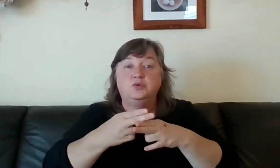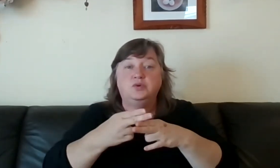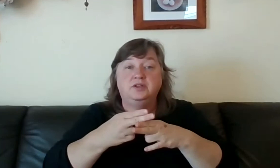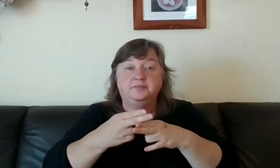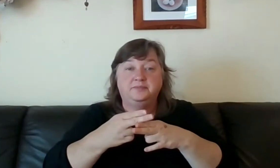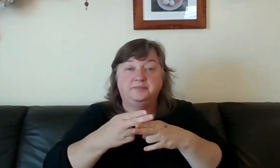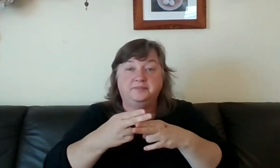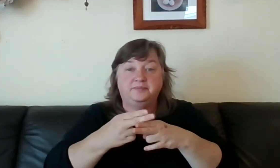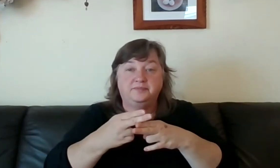Soon.